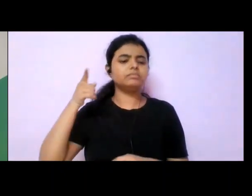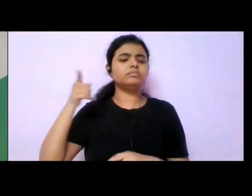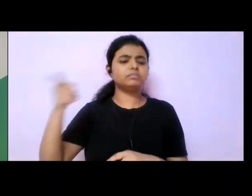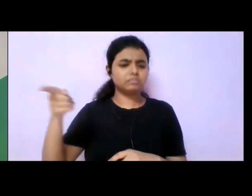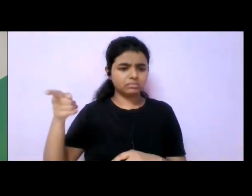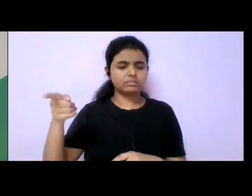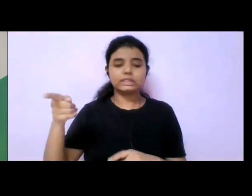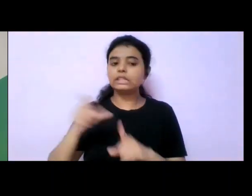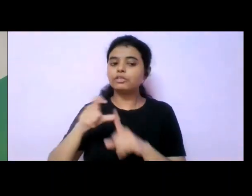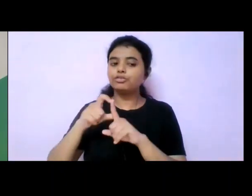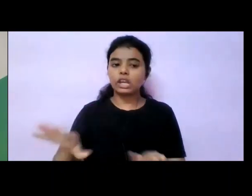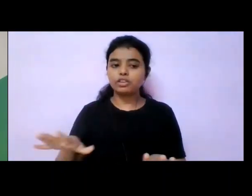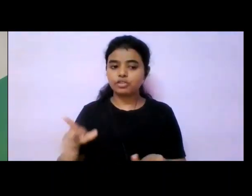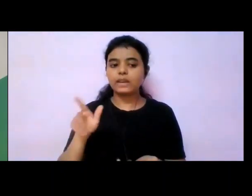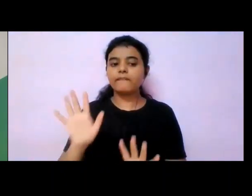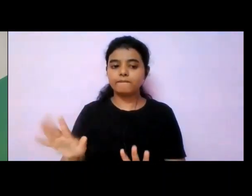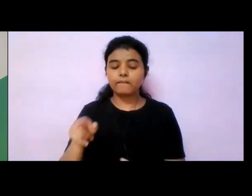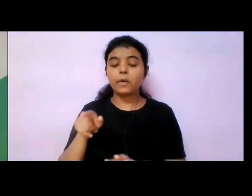very dangerous.